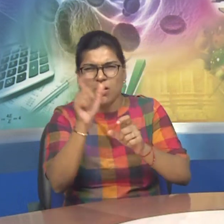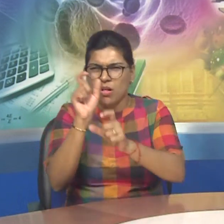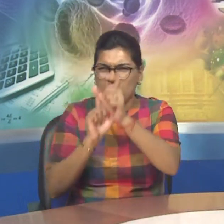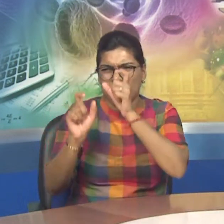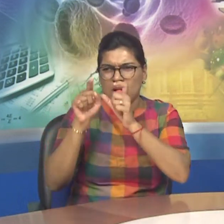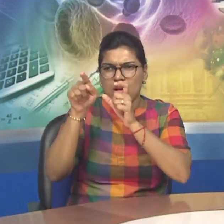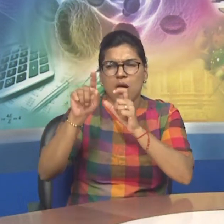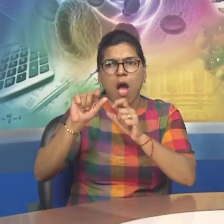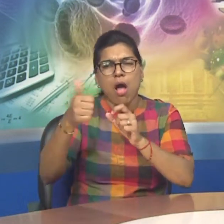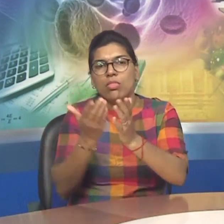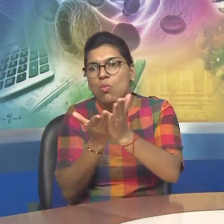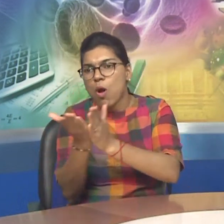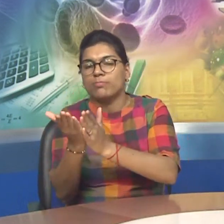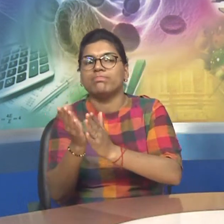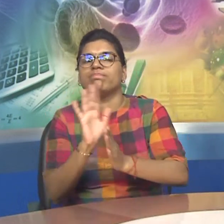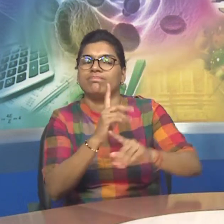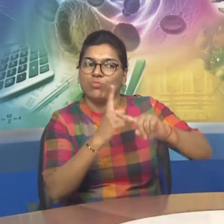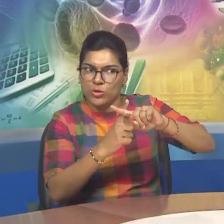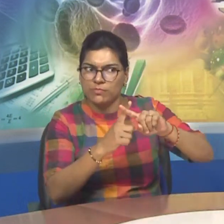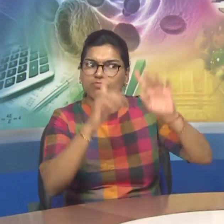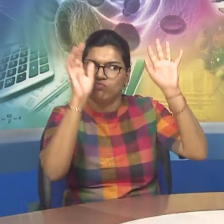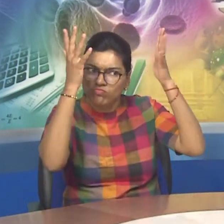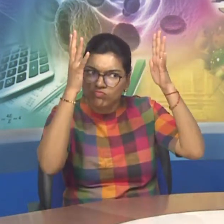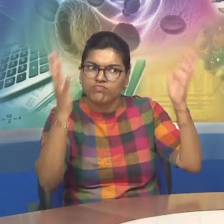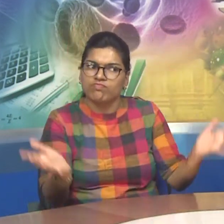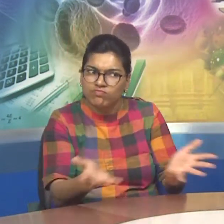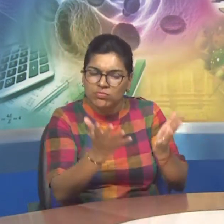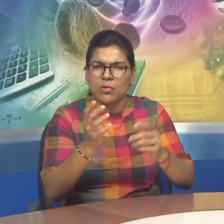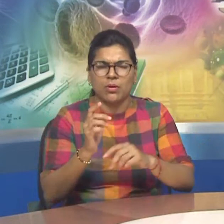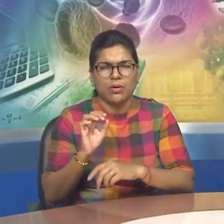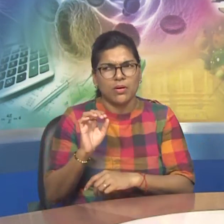same thing in a less hurtful manner?